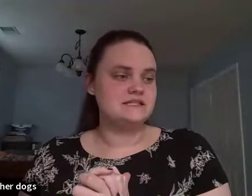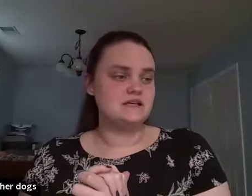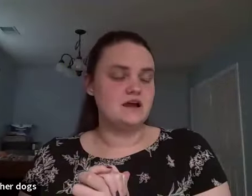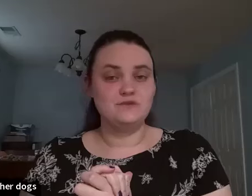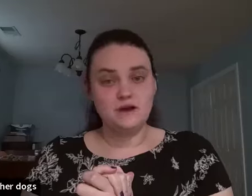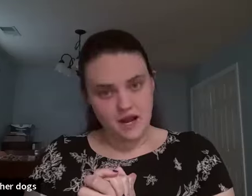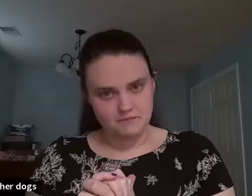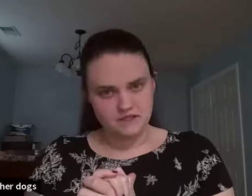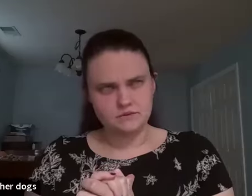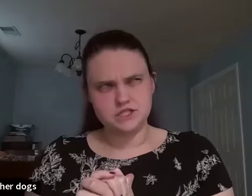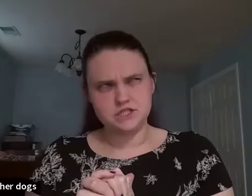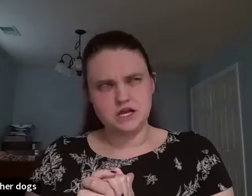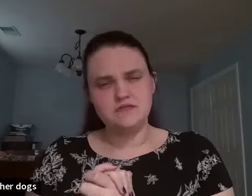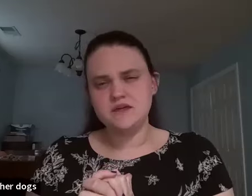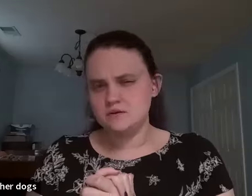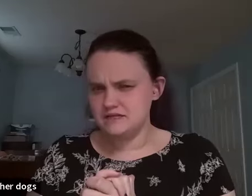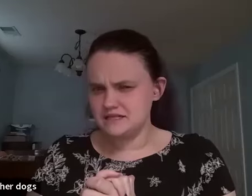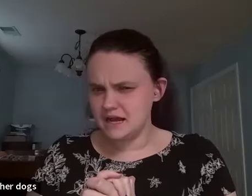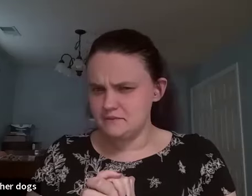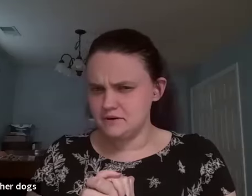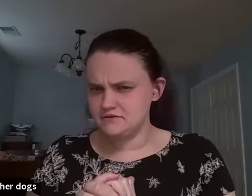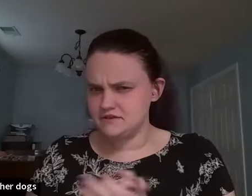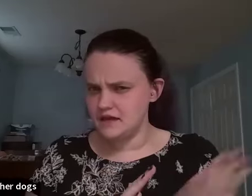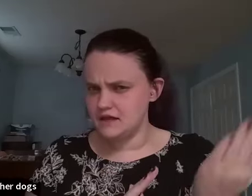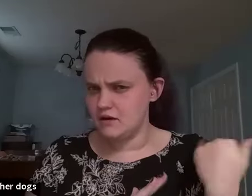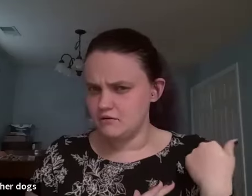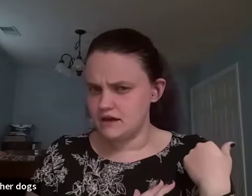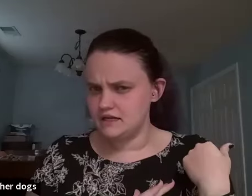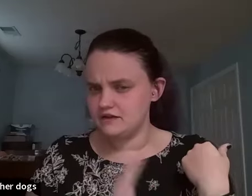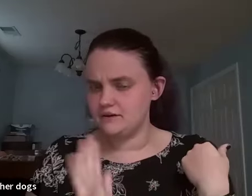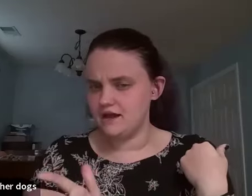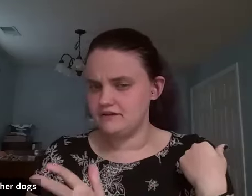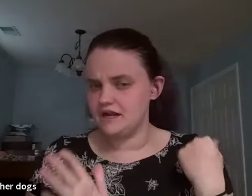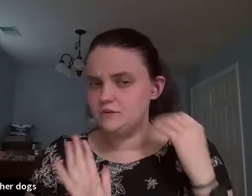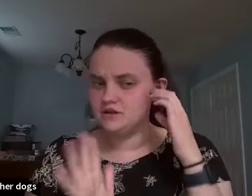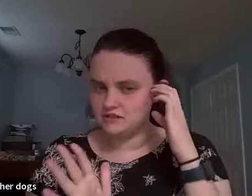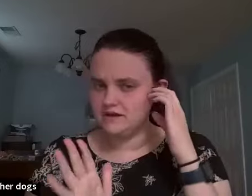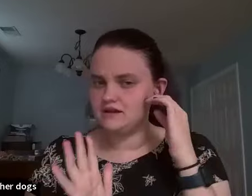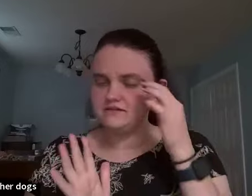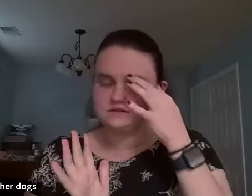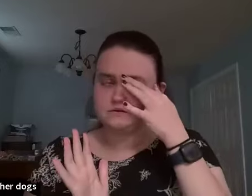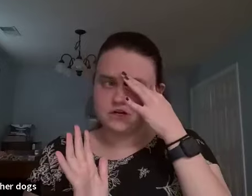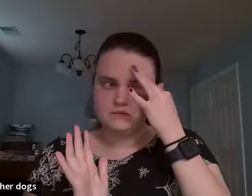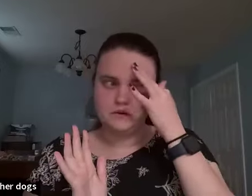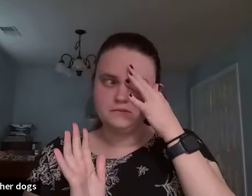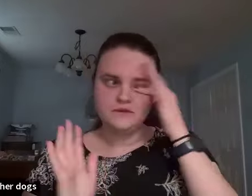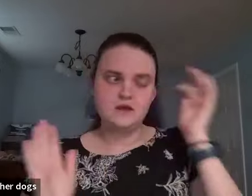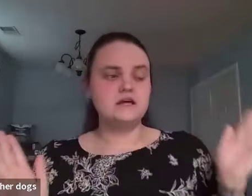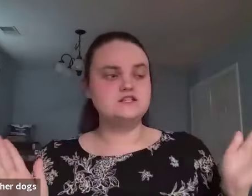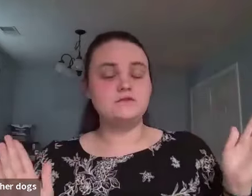the sign for happy, which I think we did happy birthday already. If we haven't, I know we talked about it. That's what I was trying to remember. And so